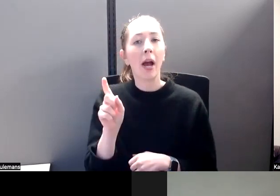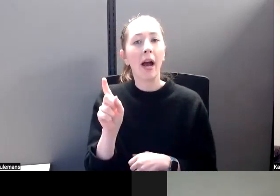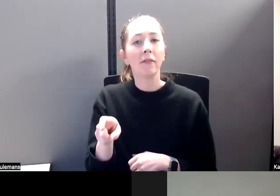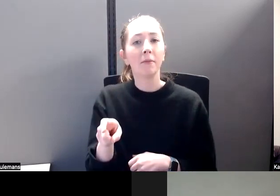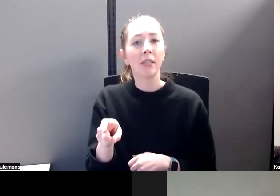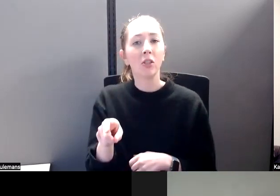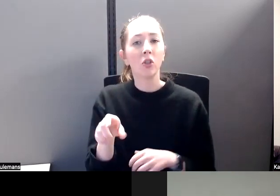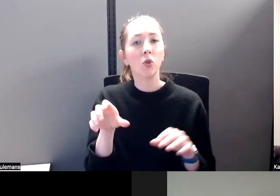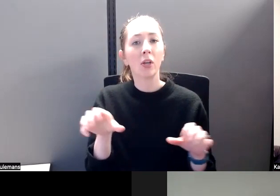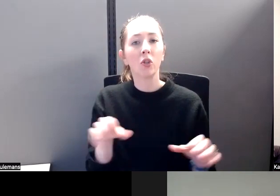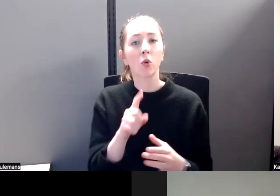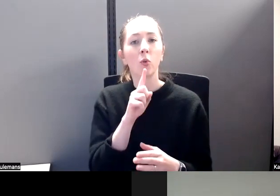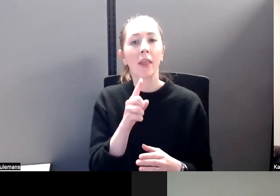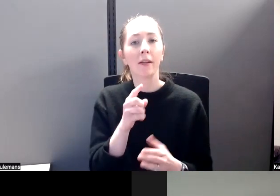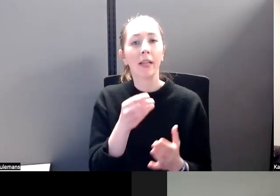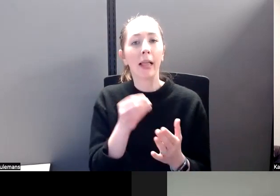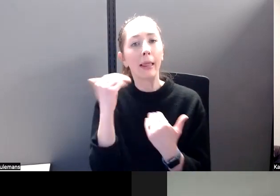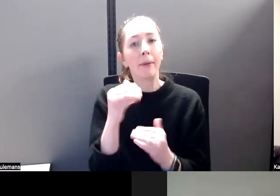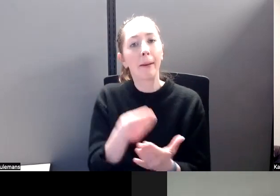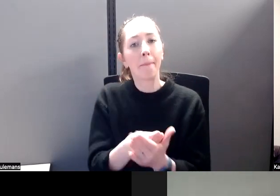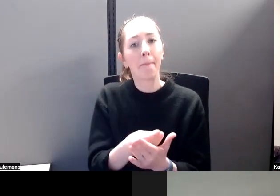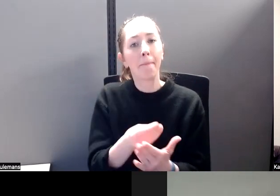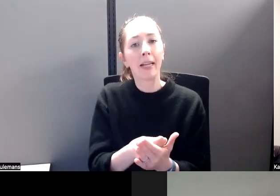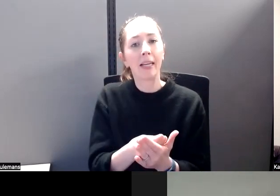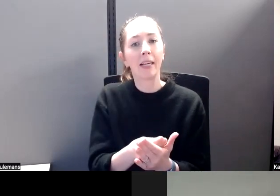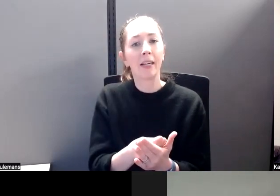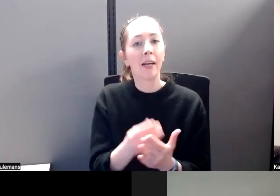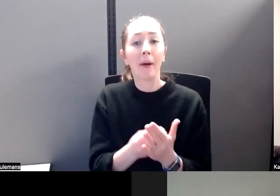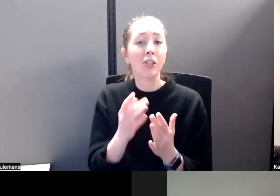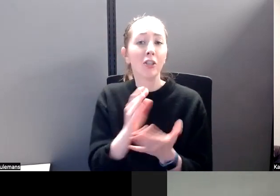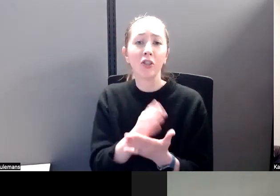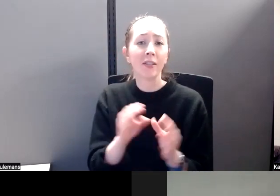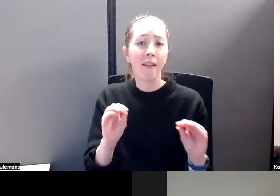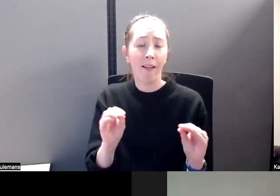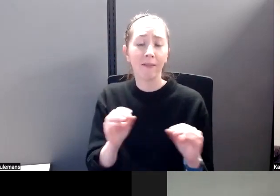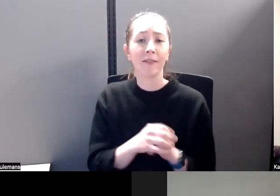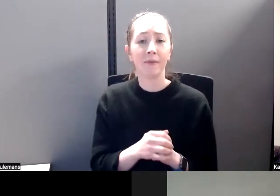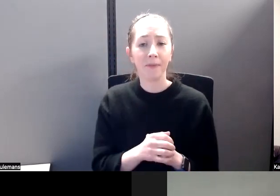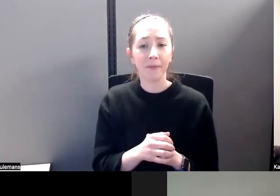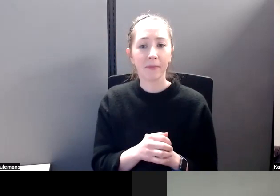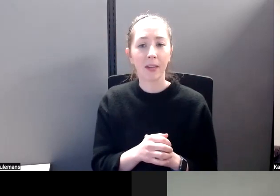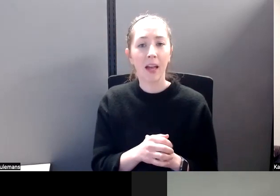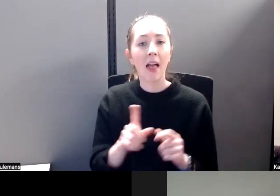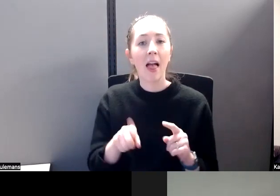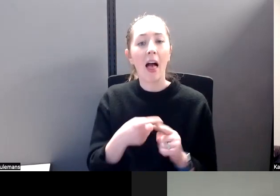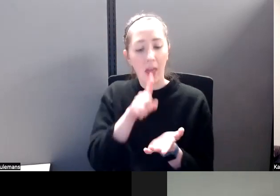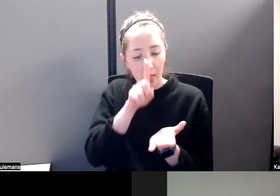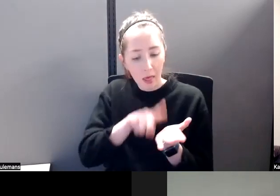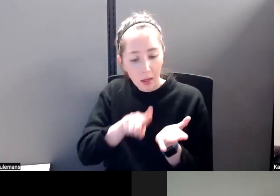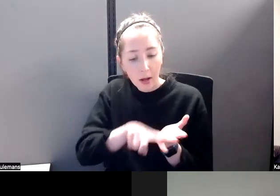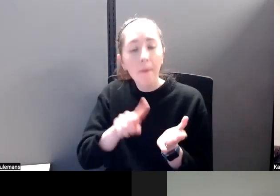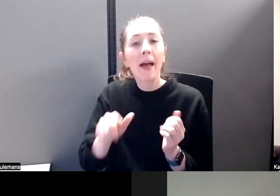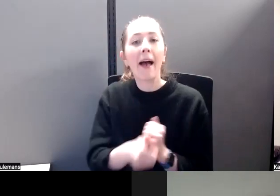you can do that with very little money. You can do that with no budget. Then I want you guys to start looking up every fellowship you